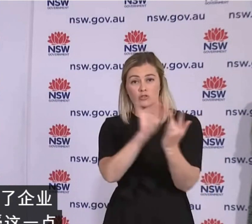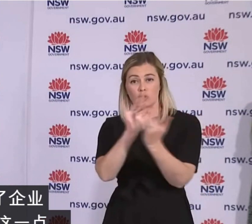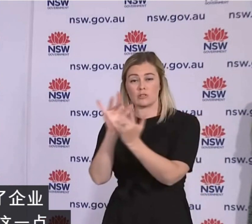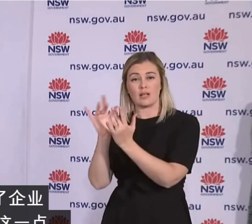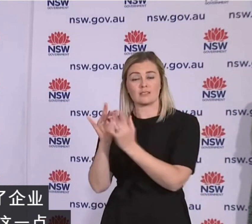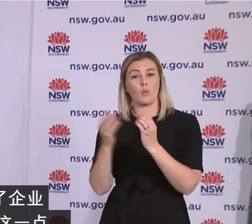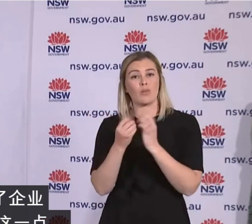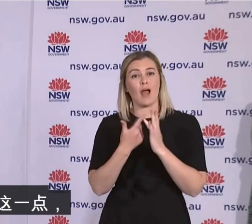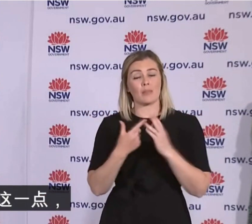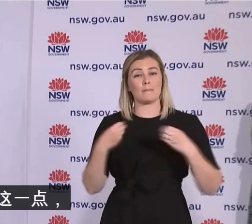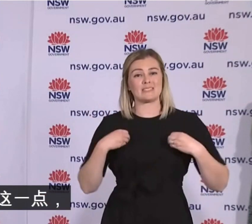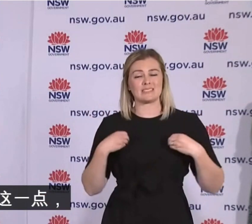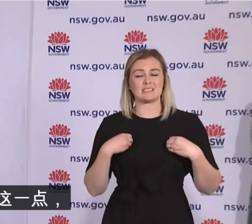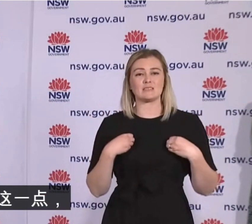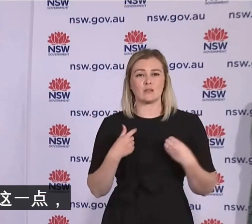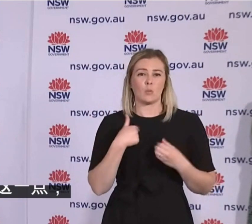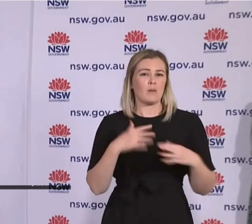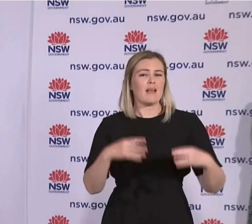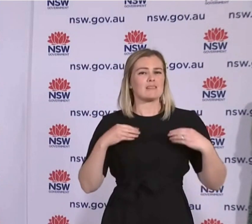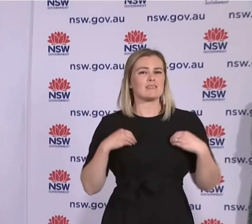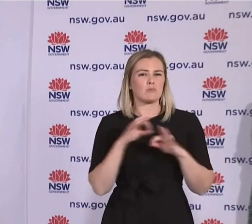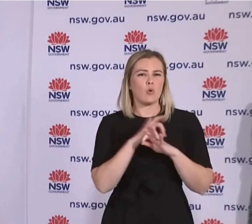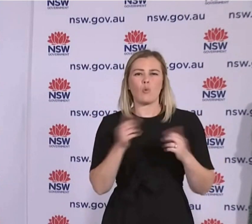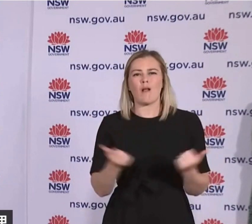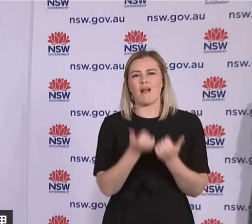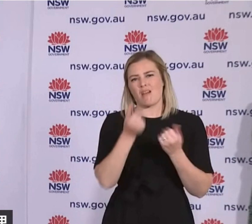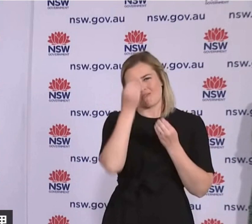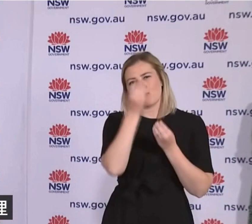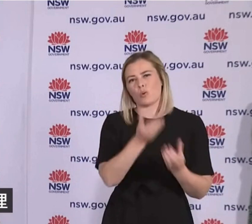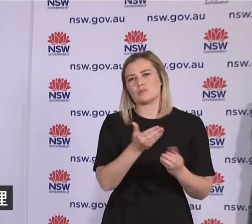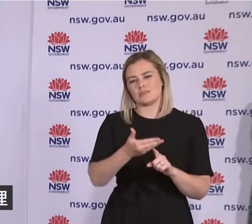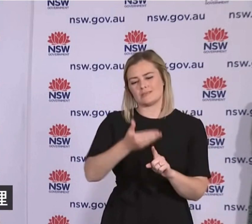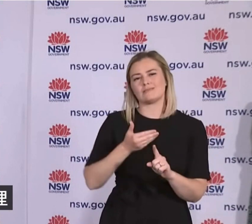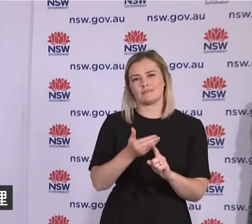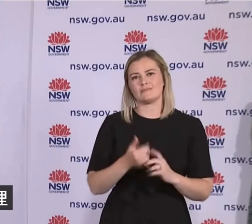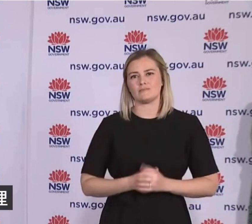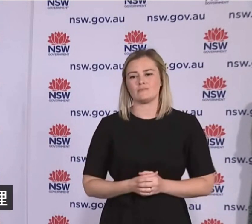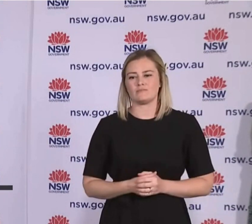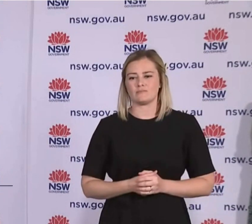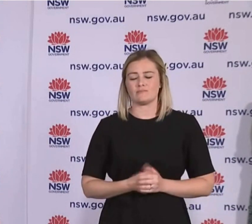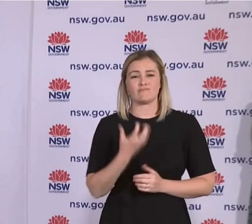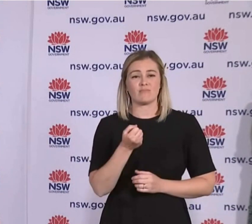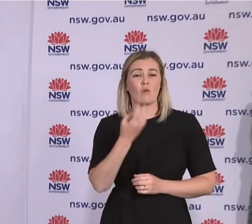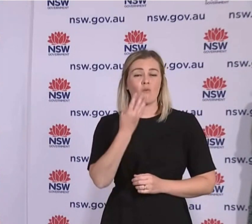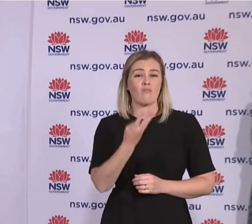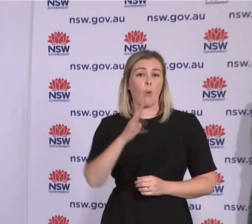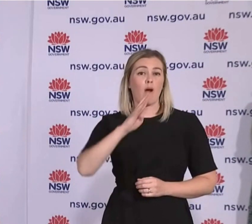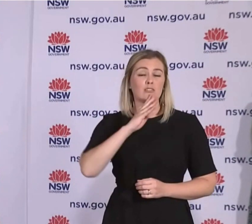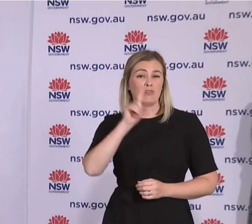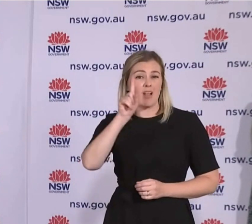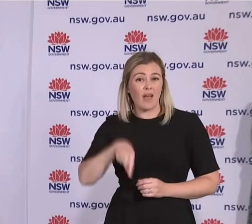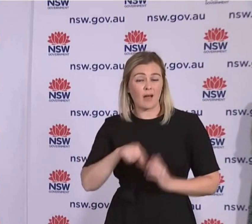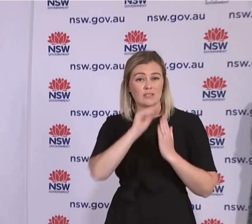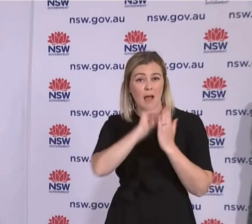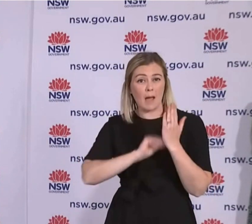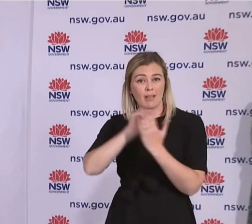we accept that. But at the moment, we processed something in the order of 400,000 applications.